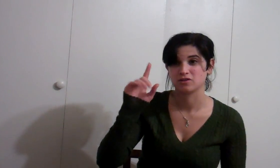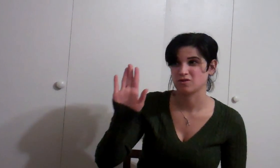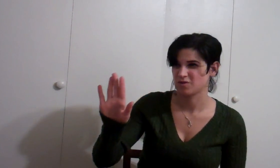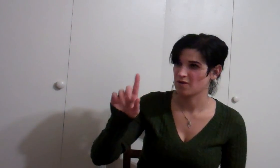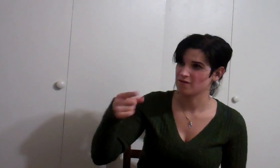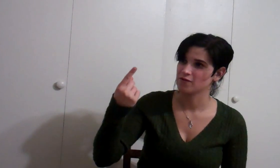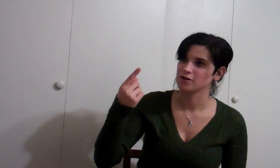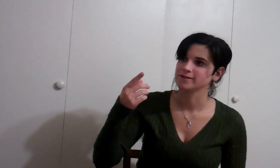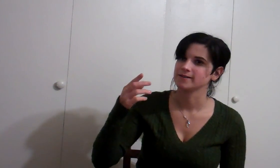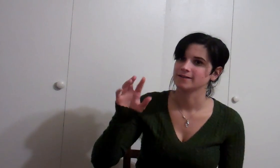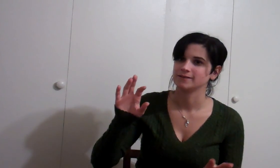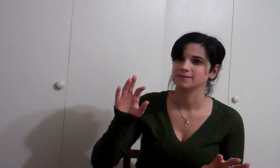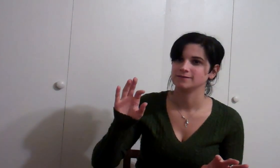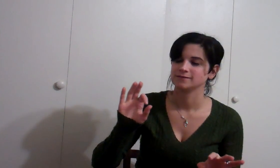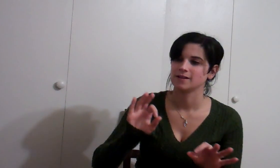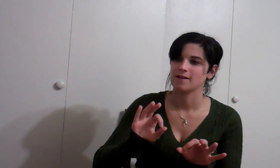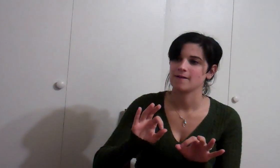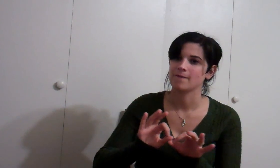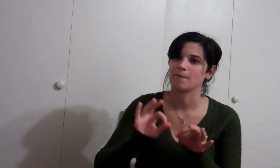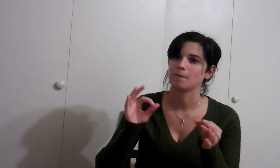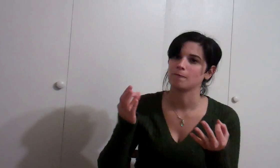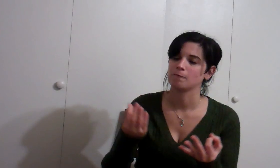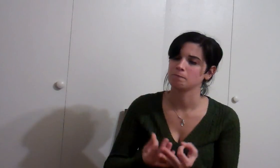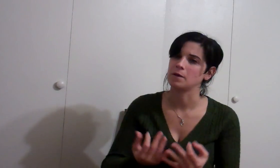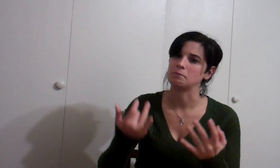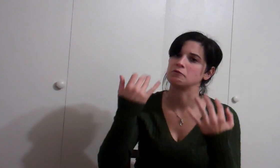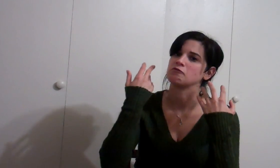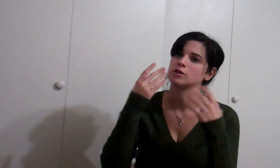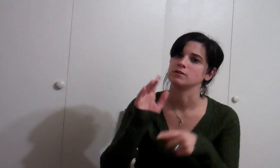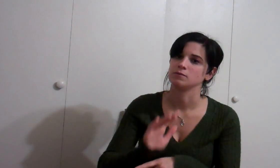is in a way, yes. Yeah. Why did you, what did it for you? You know, for me,